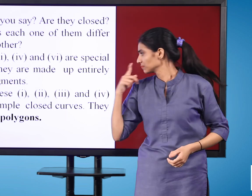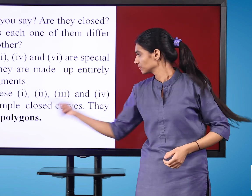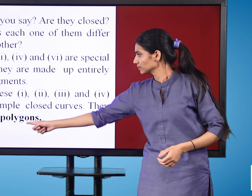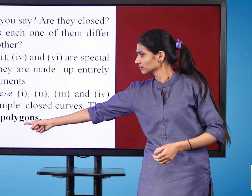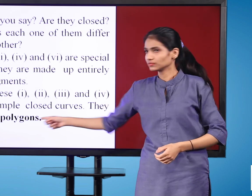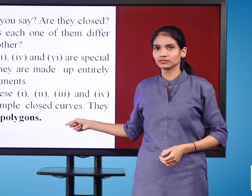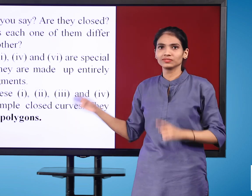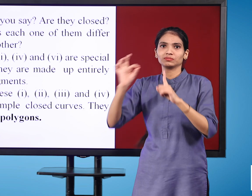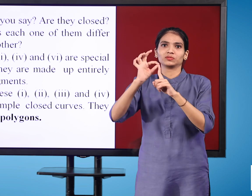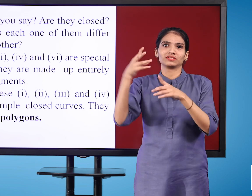polygons.